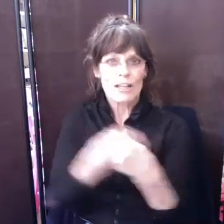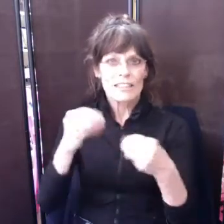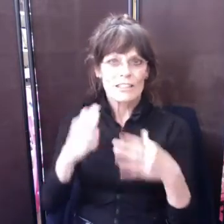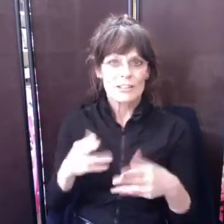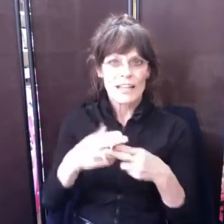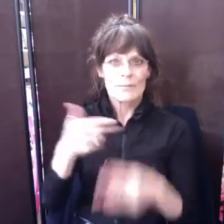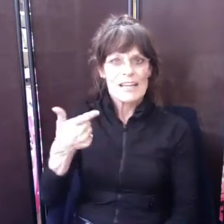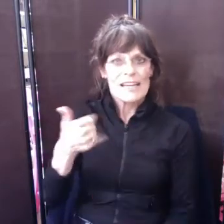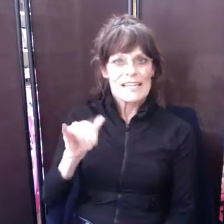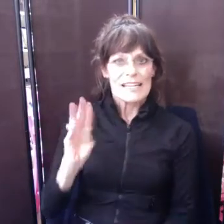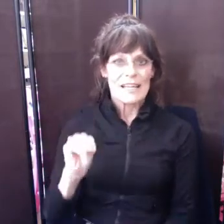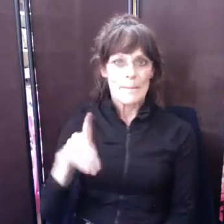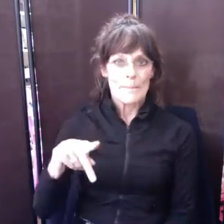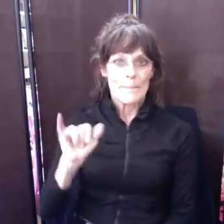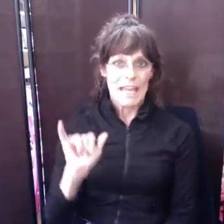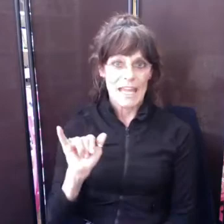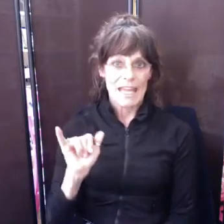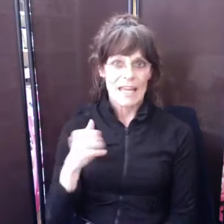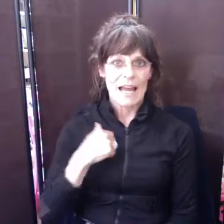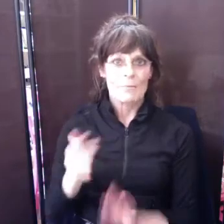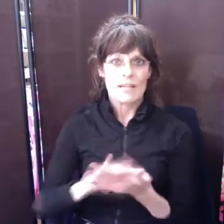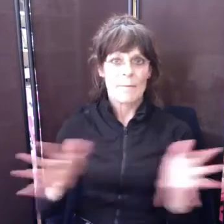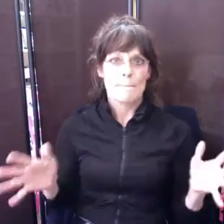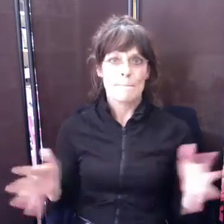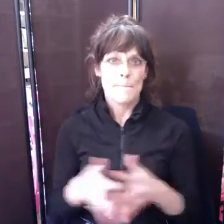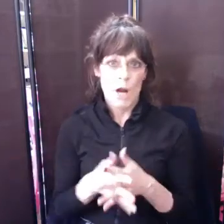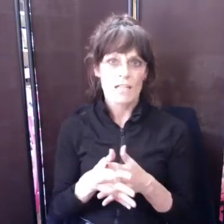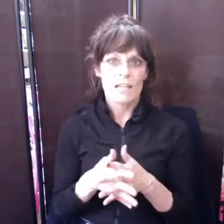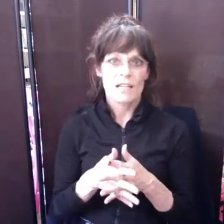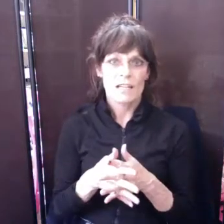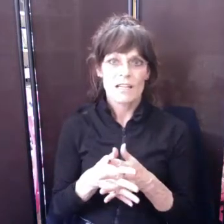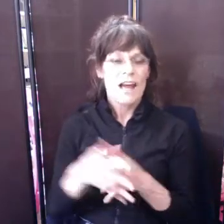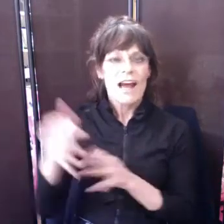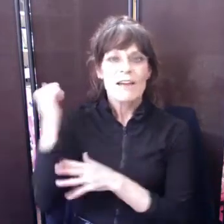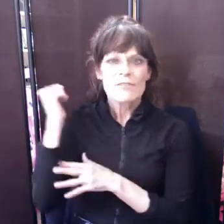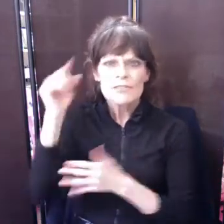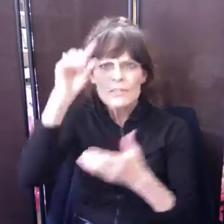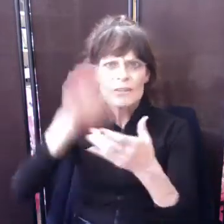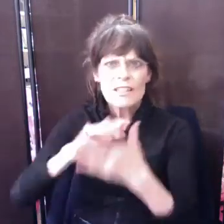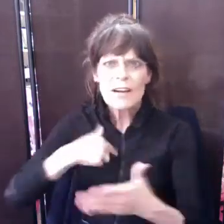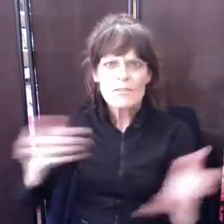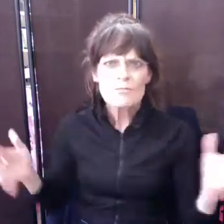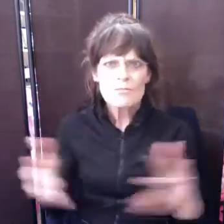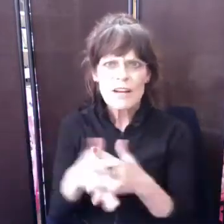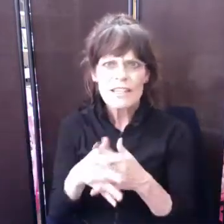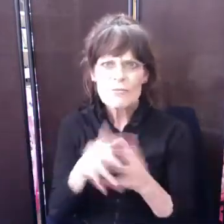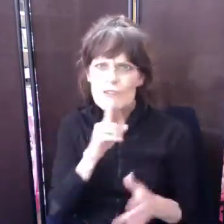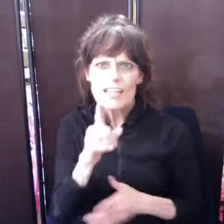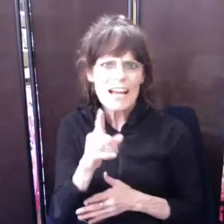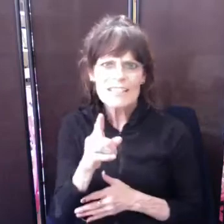and I got pregnant. And I simply refused to believe I was pregnant. You know, reality and I didn't have much of a